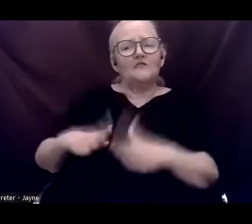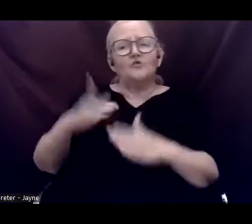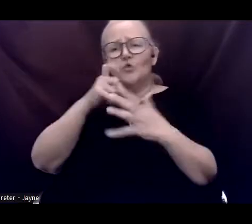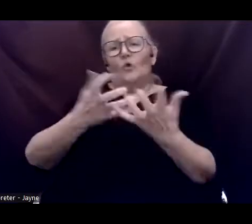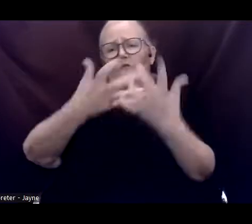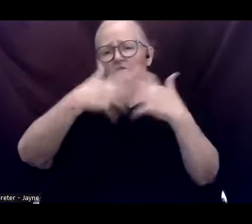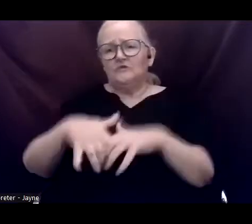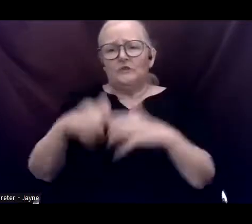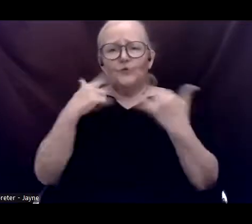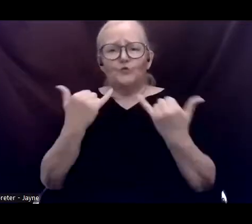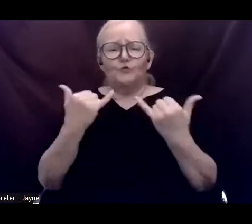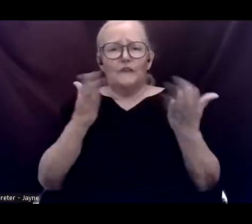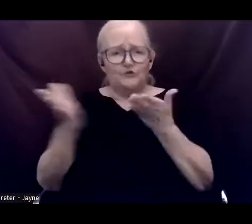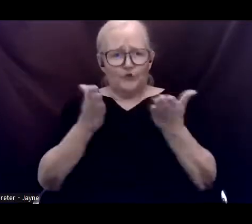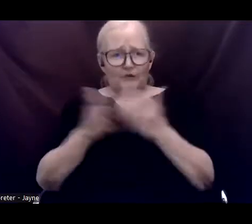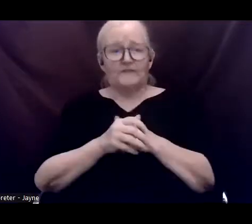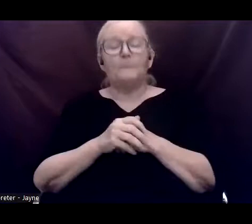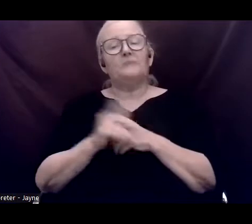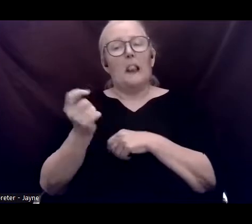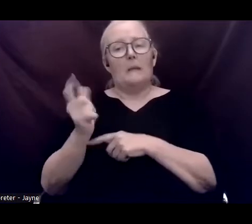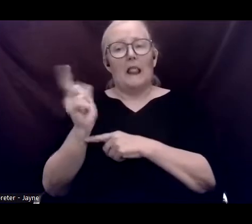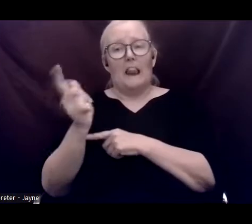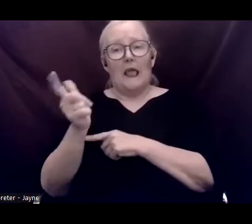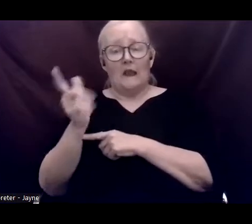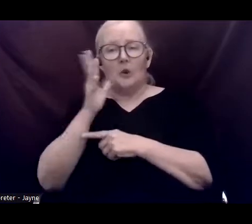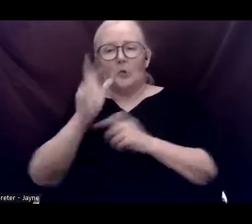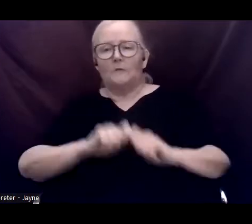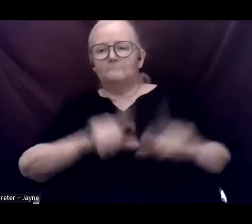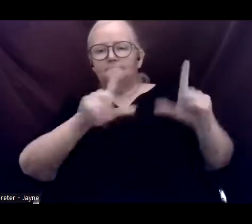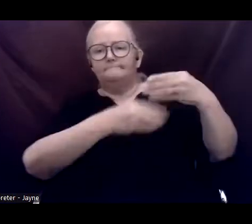possible. And later in the service, the screen will show the list of their